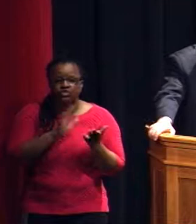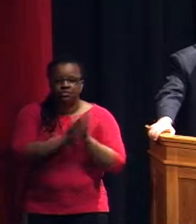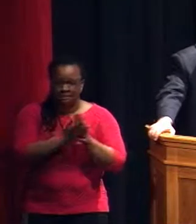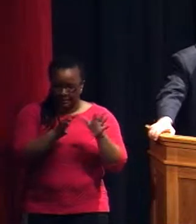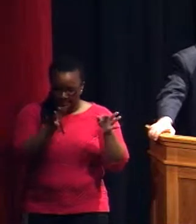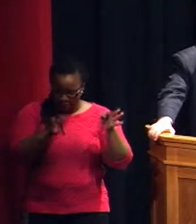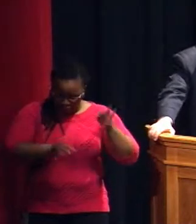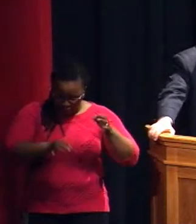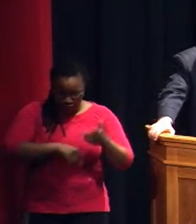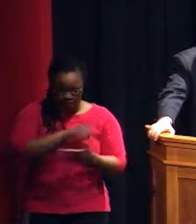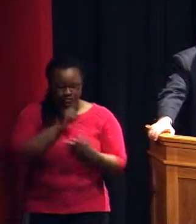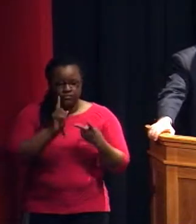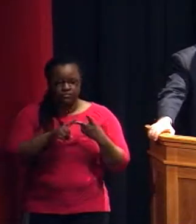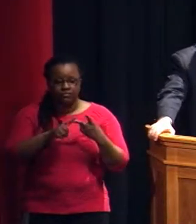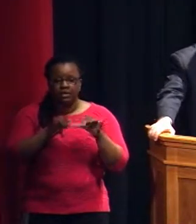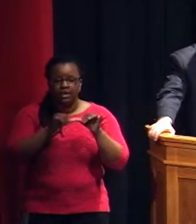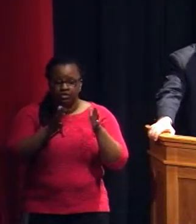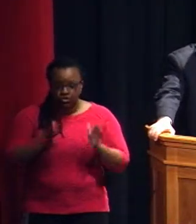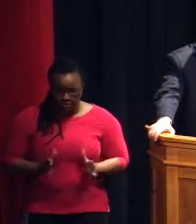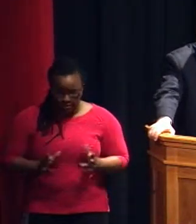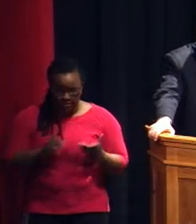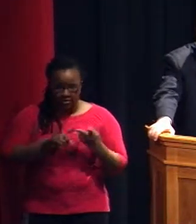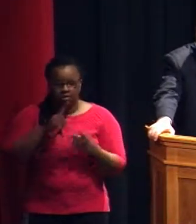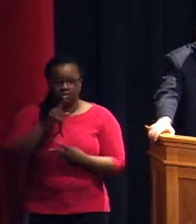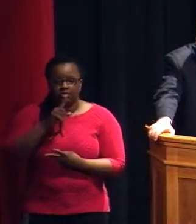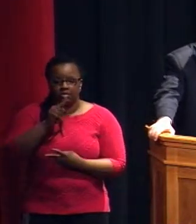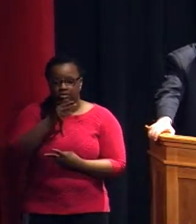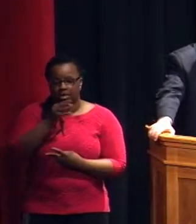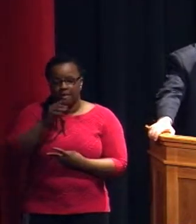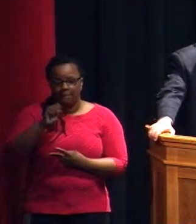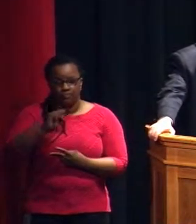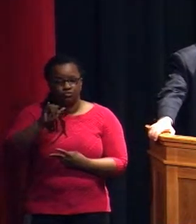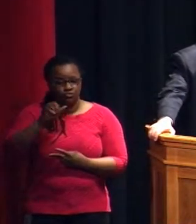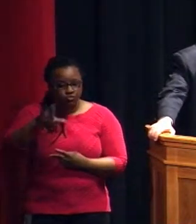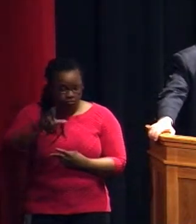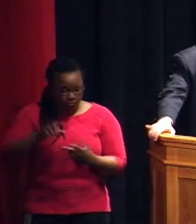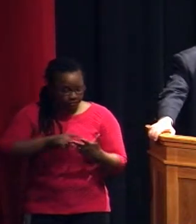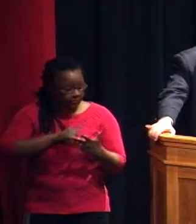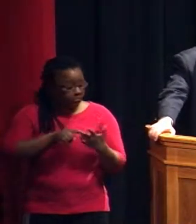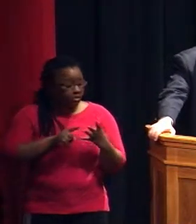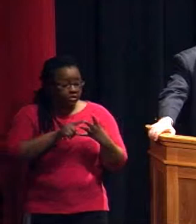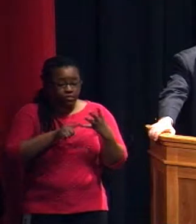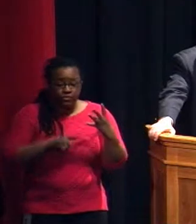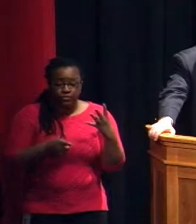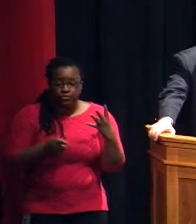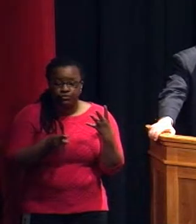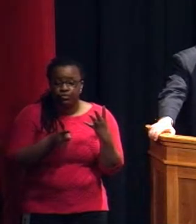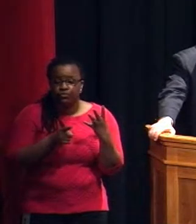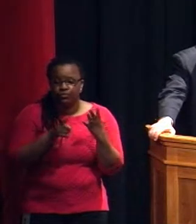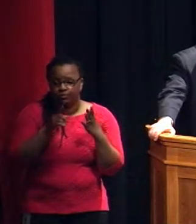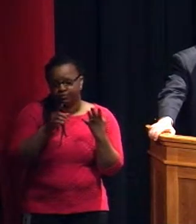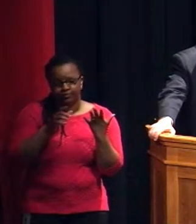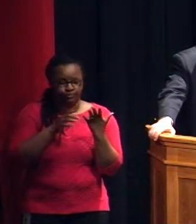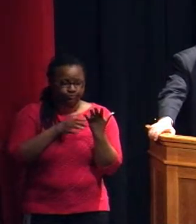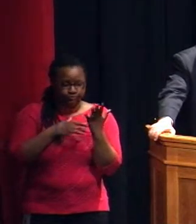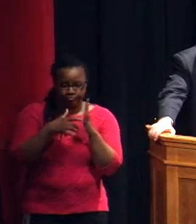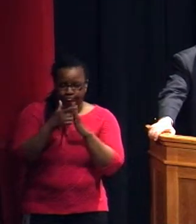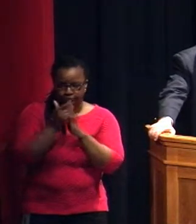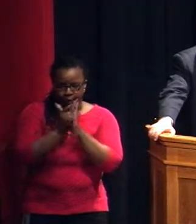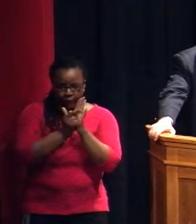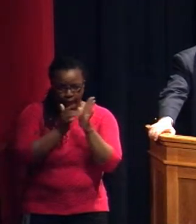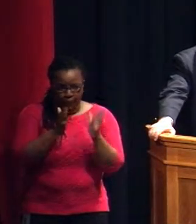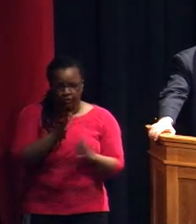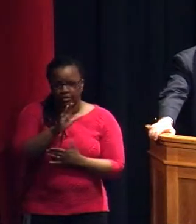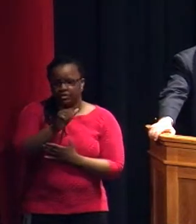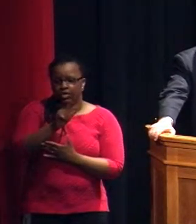Jr., two attorneys, Kevin and Victor, and one